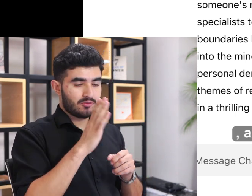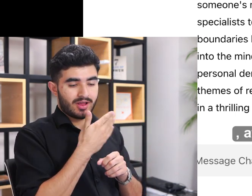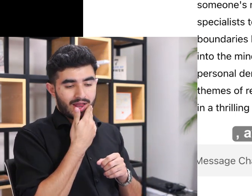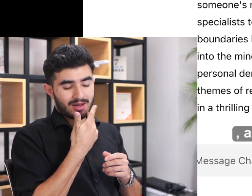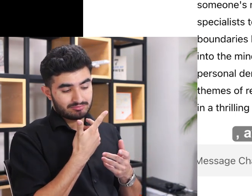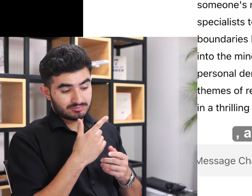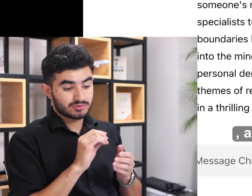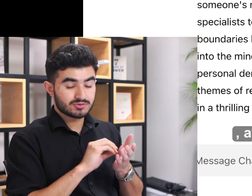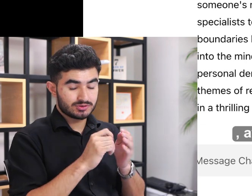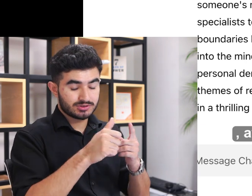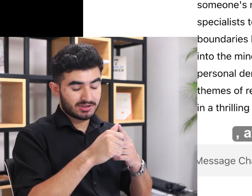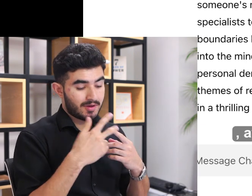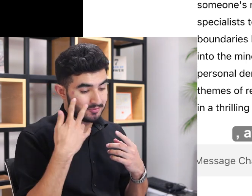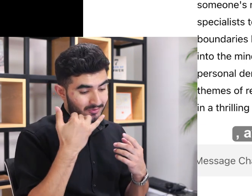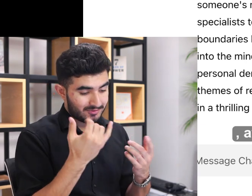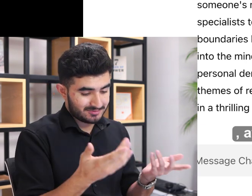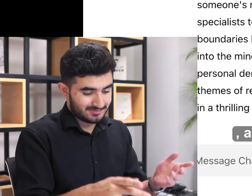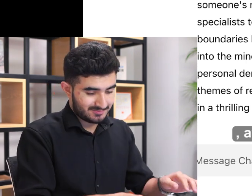its essence.